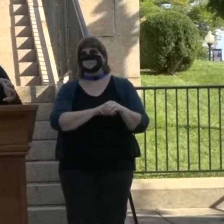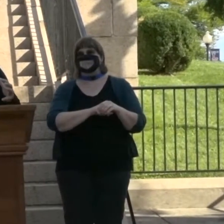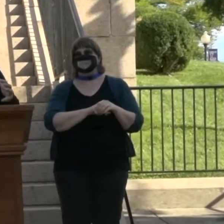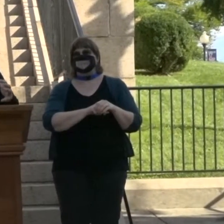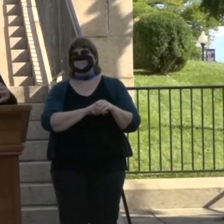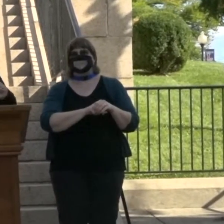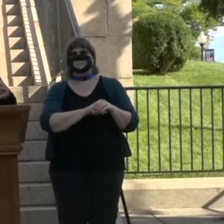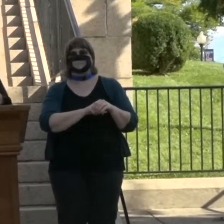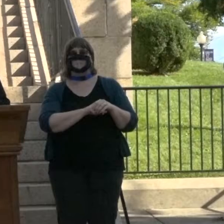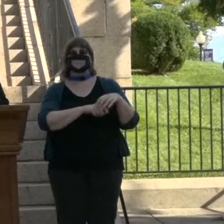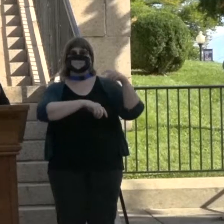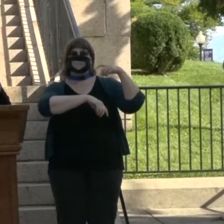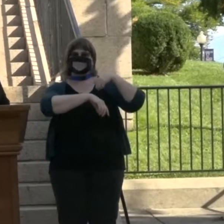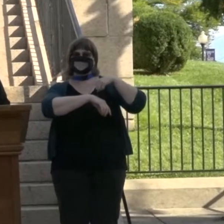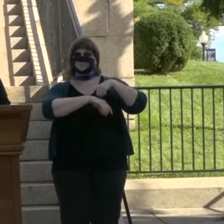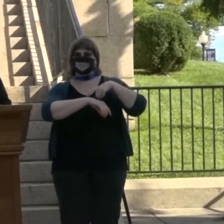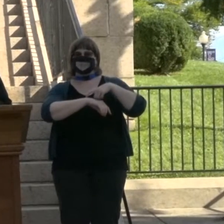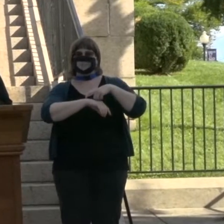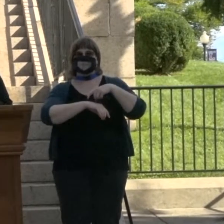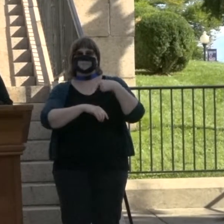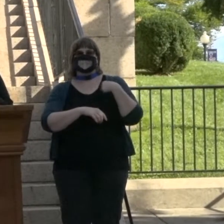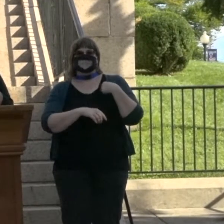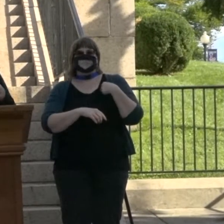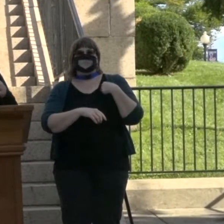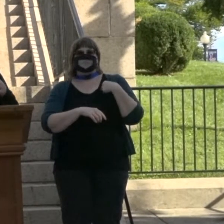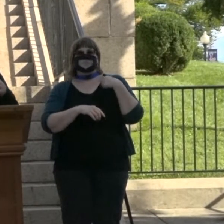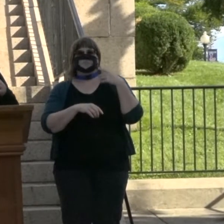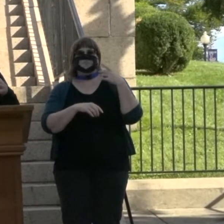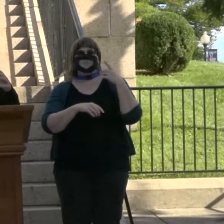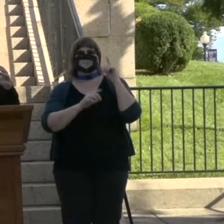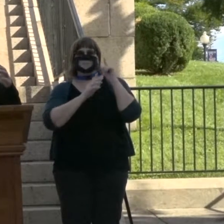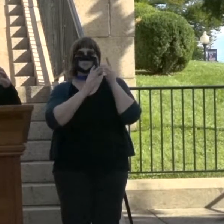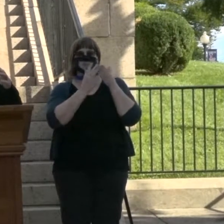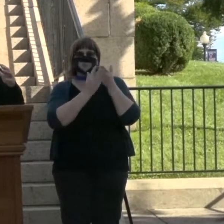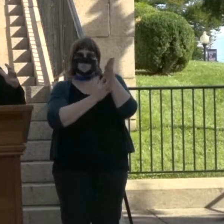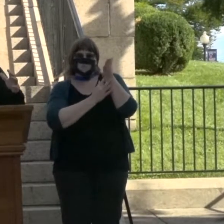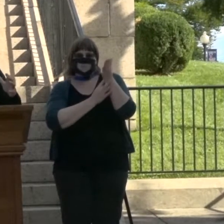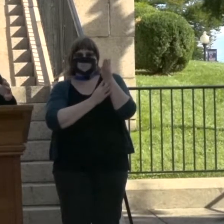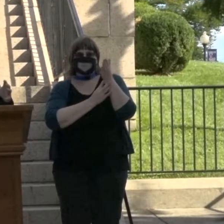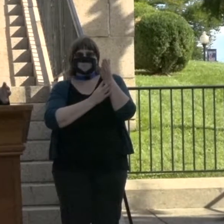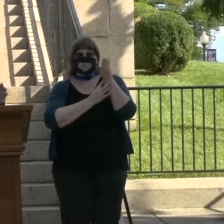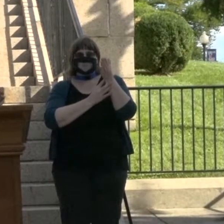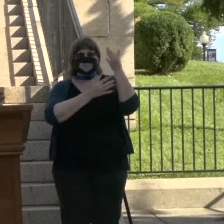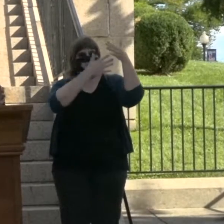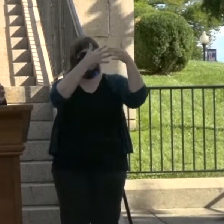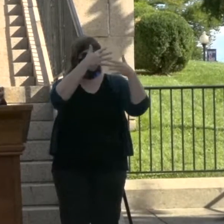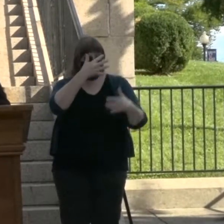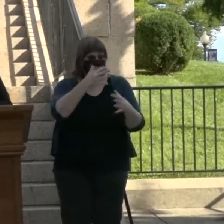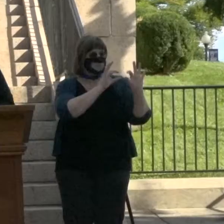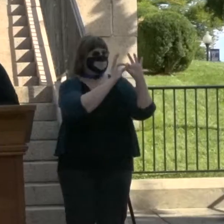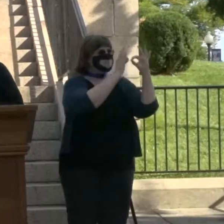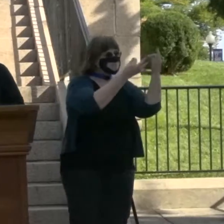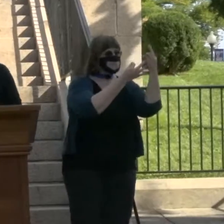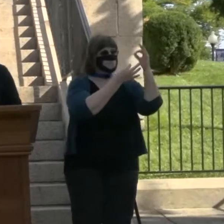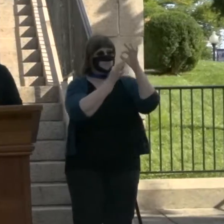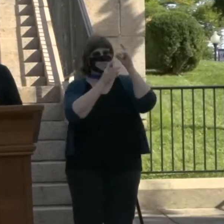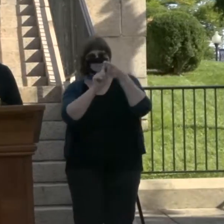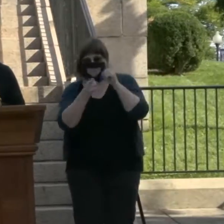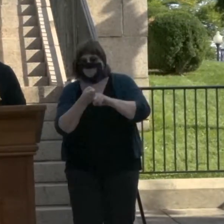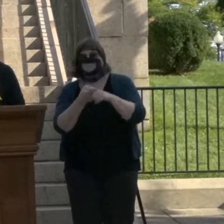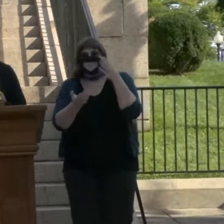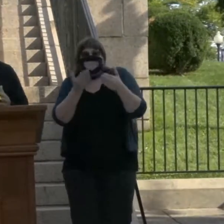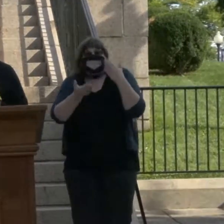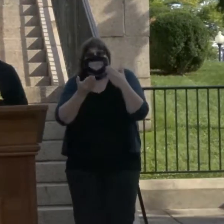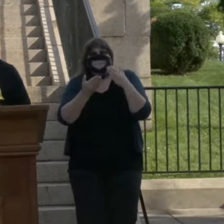And at that time, it's human nature to go through a list of your friends and family that might have